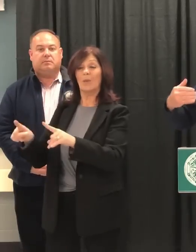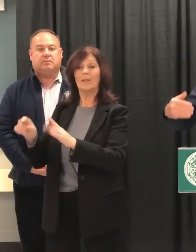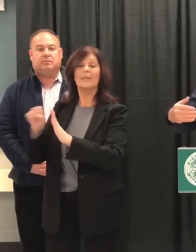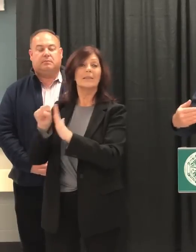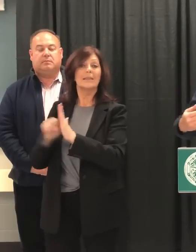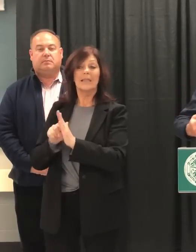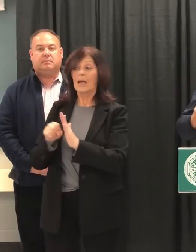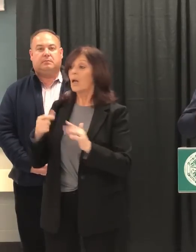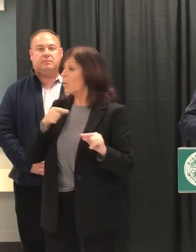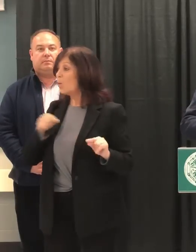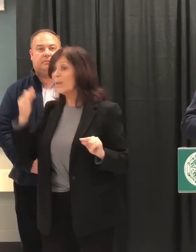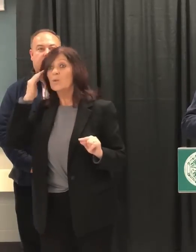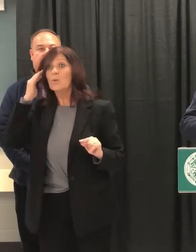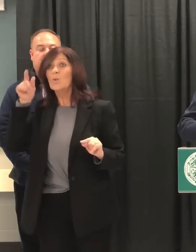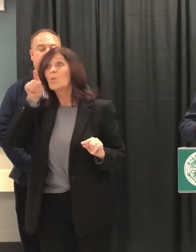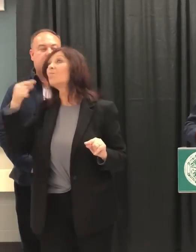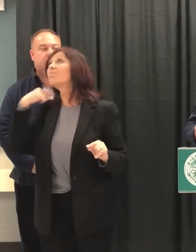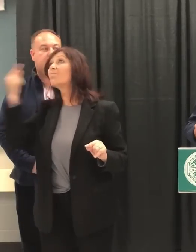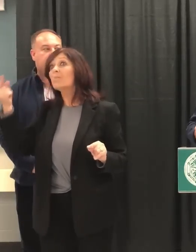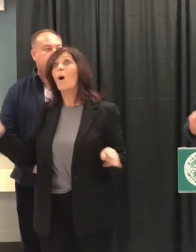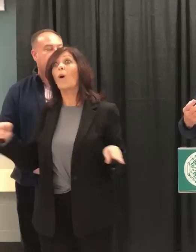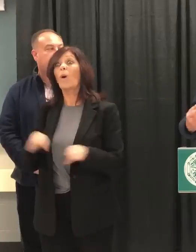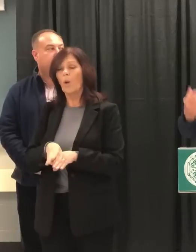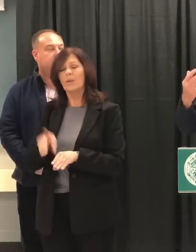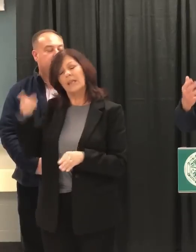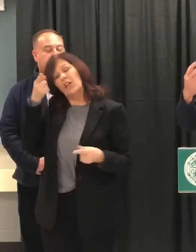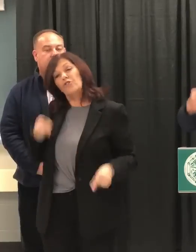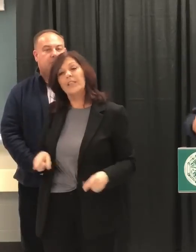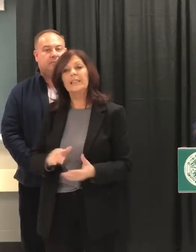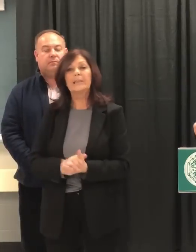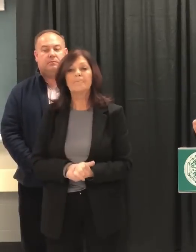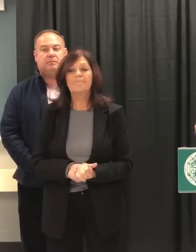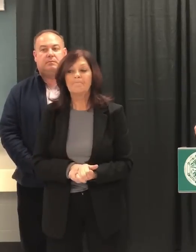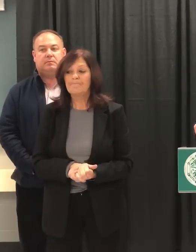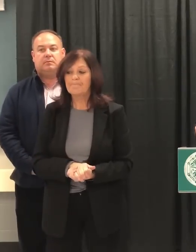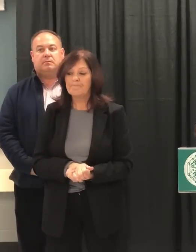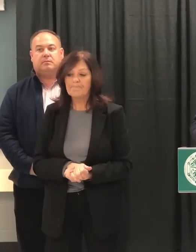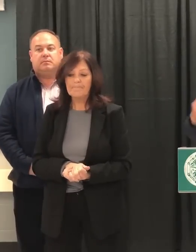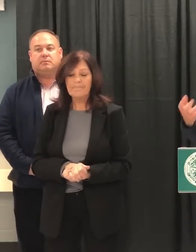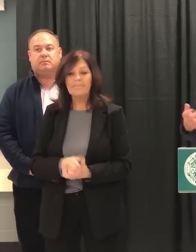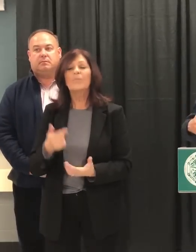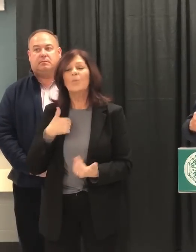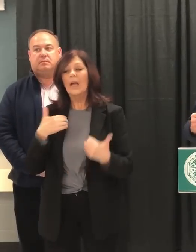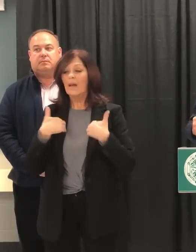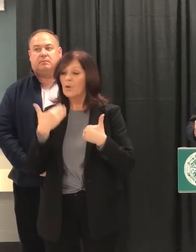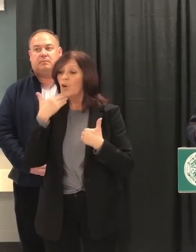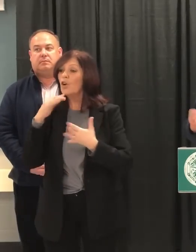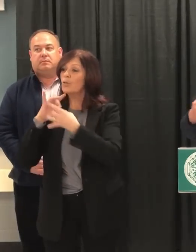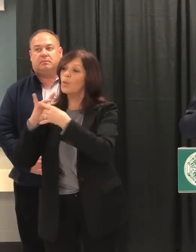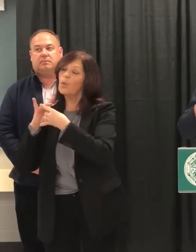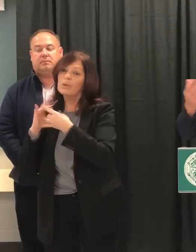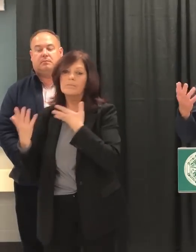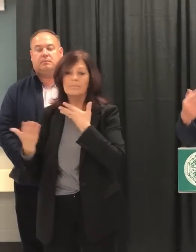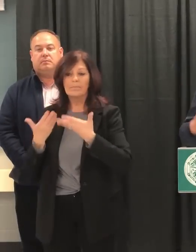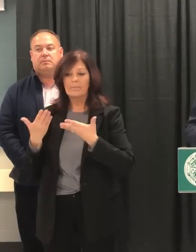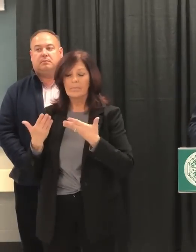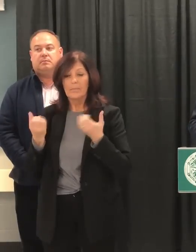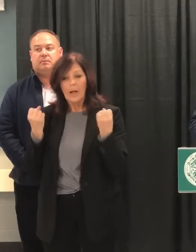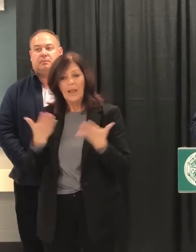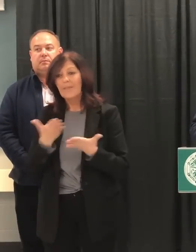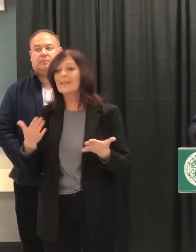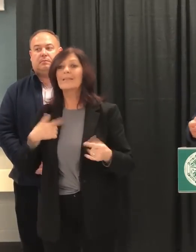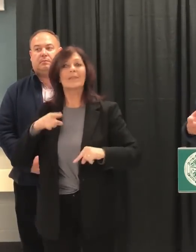and the eyes in the field, so we knew we needed to close them, and they agreed, so we immediately closed them. So we do have good coordination, but a lot of those things